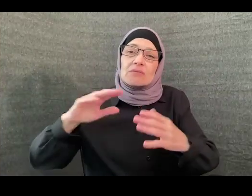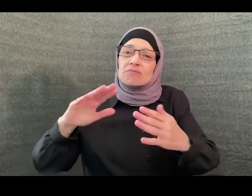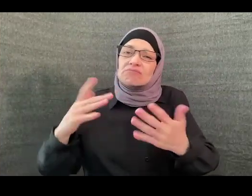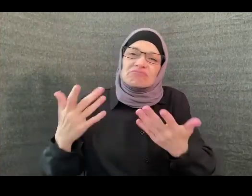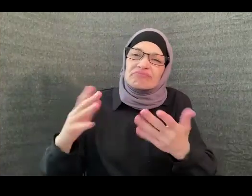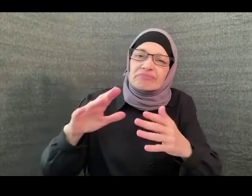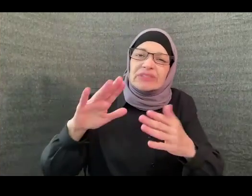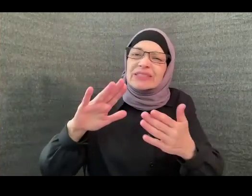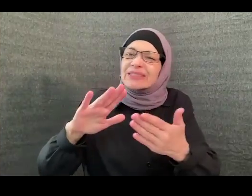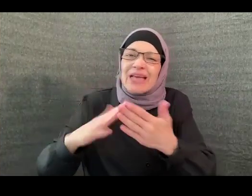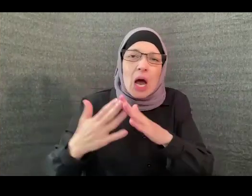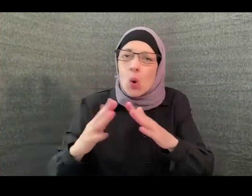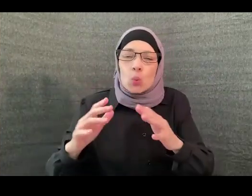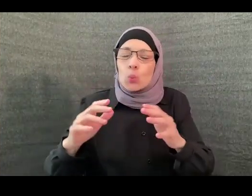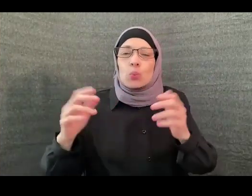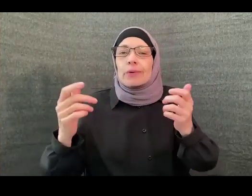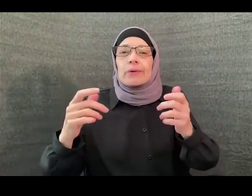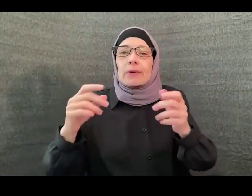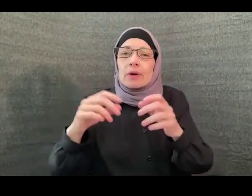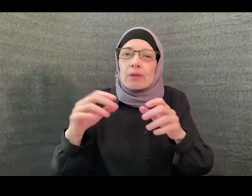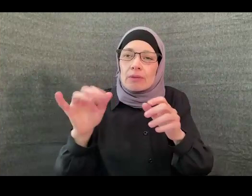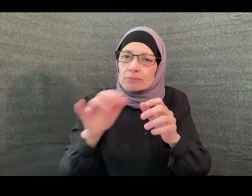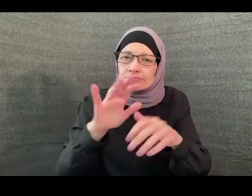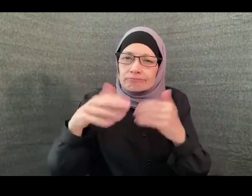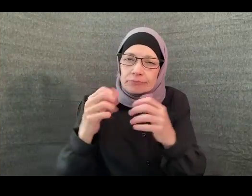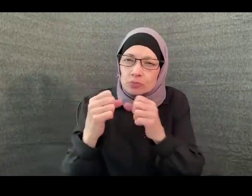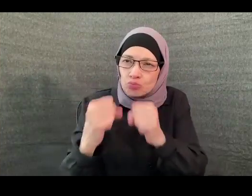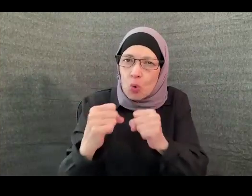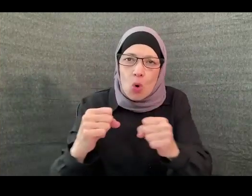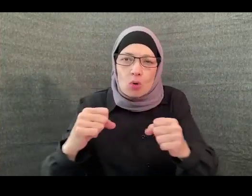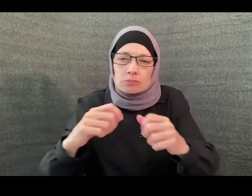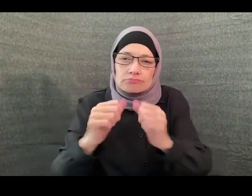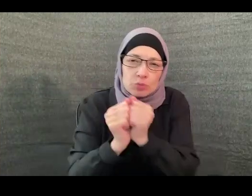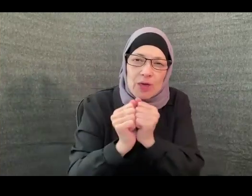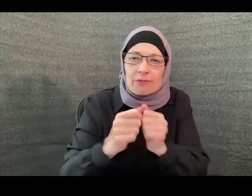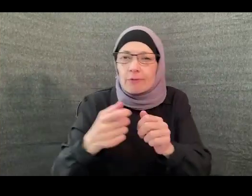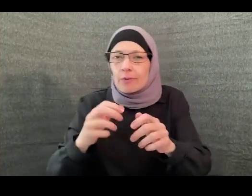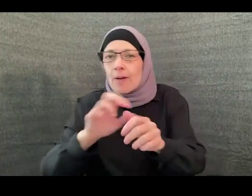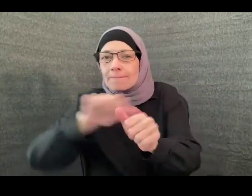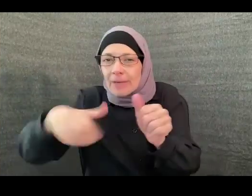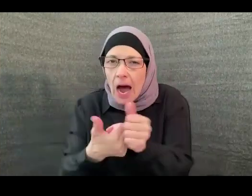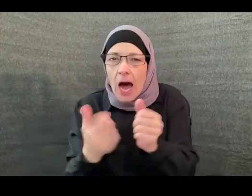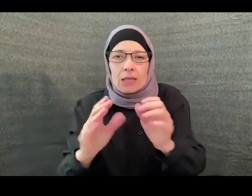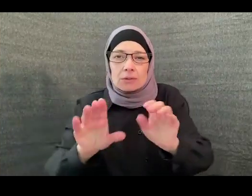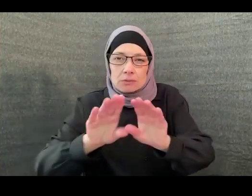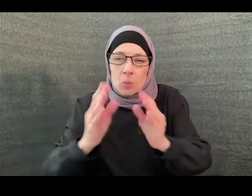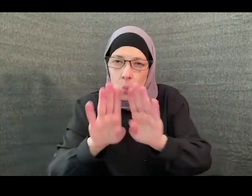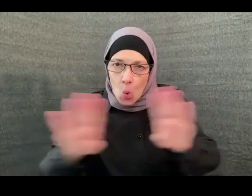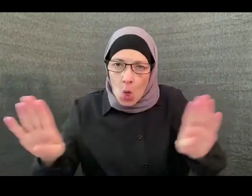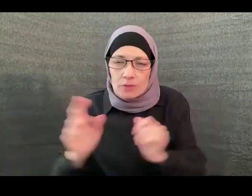high walls. And then it says, their animosity among